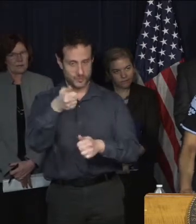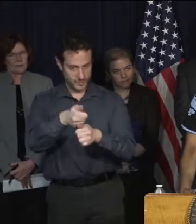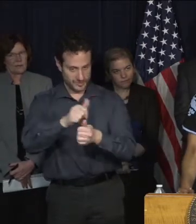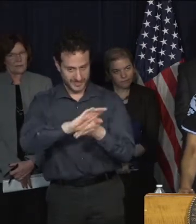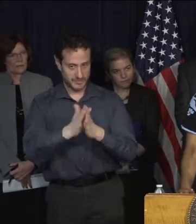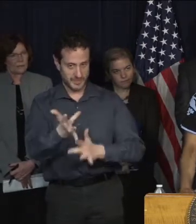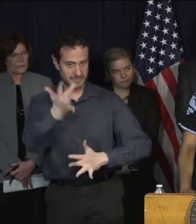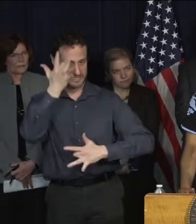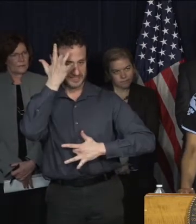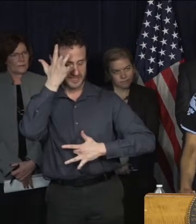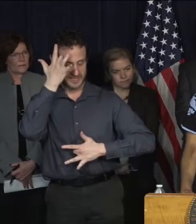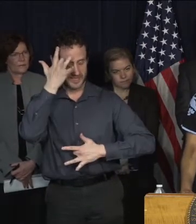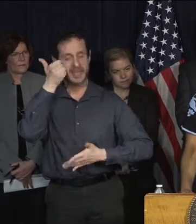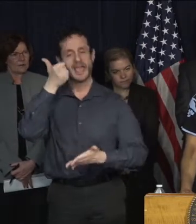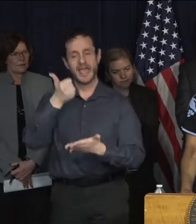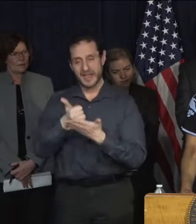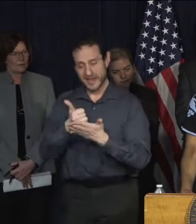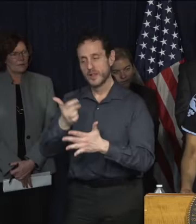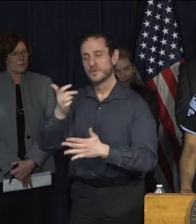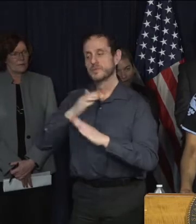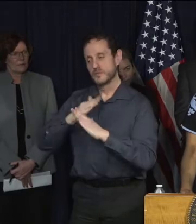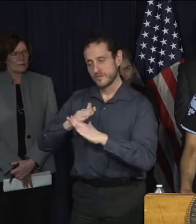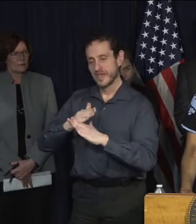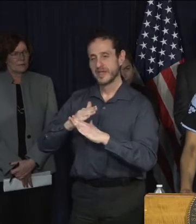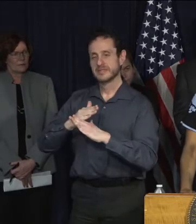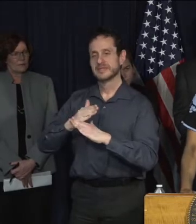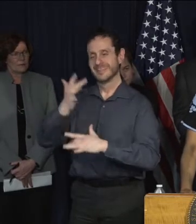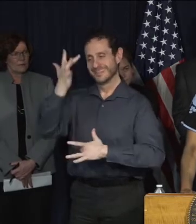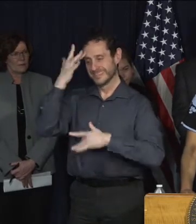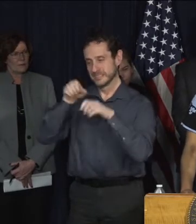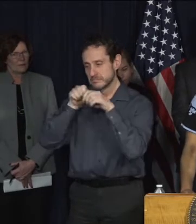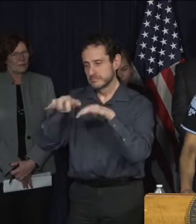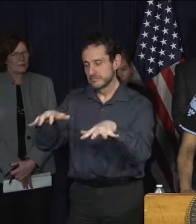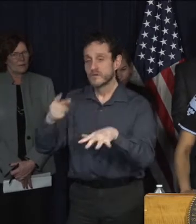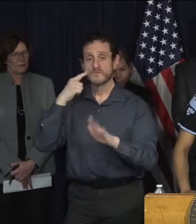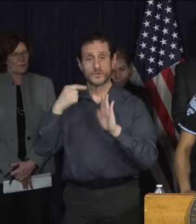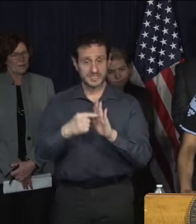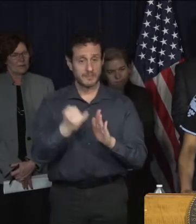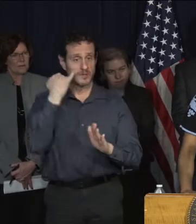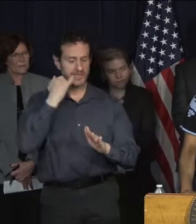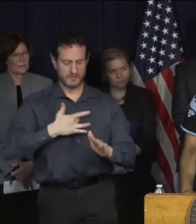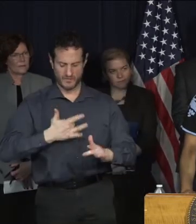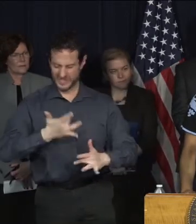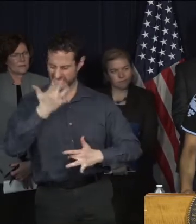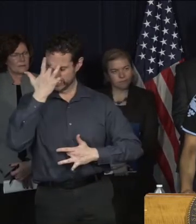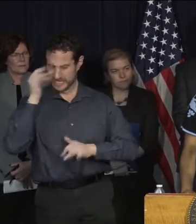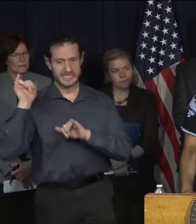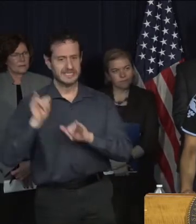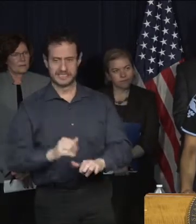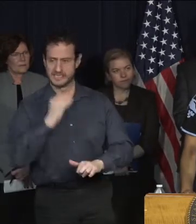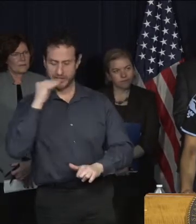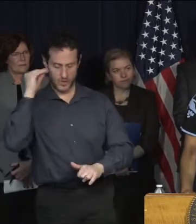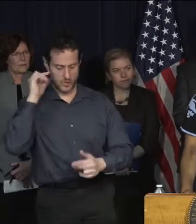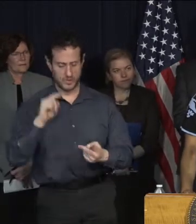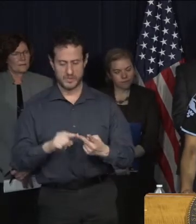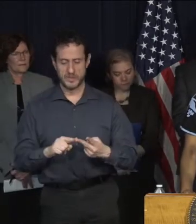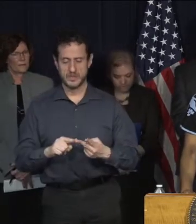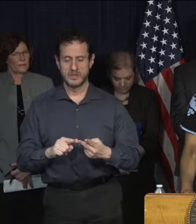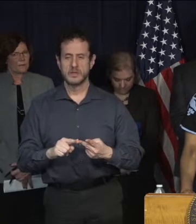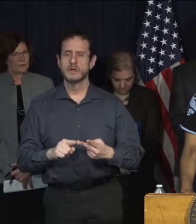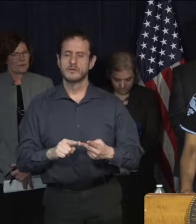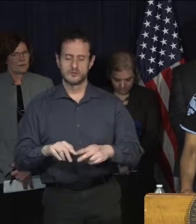to help prevent becoming ill and help prevent the spread of germs. Again, staying home while you're ill, disinfecting commonly touched